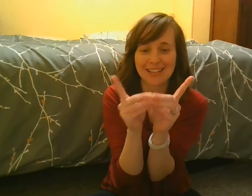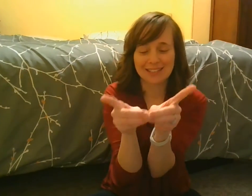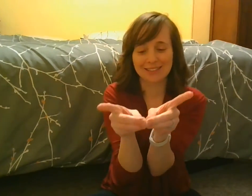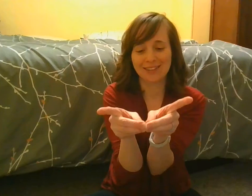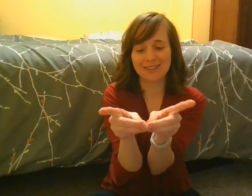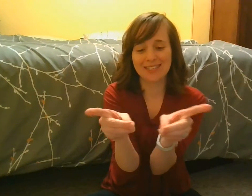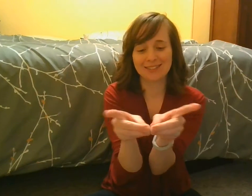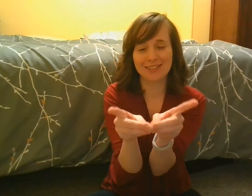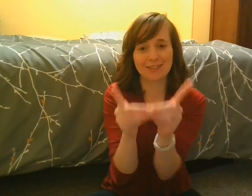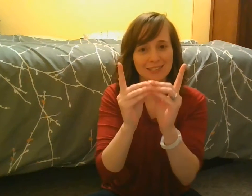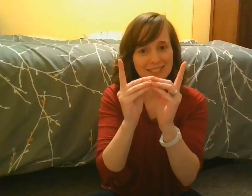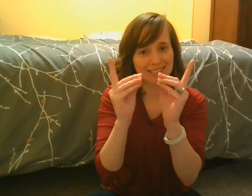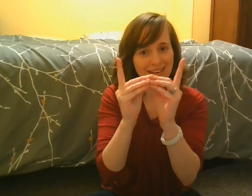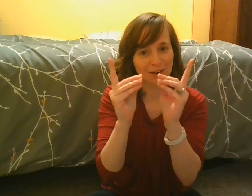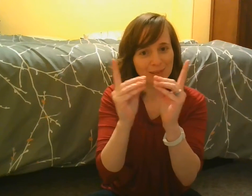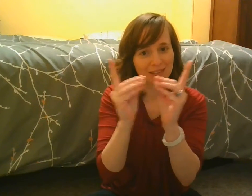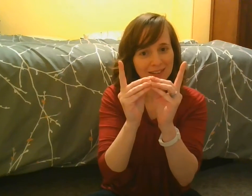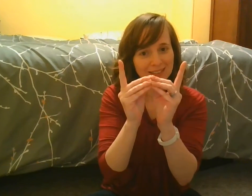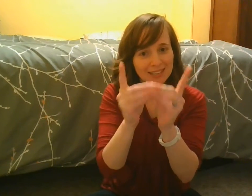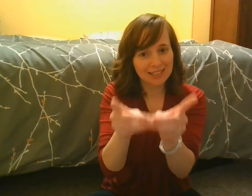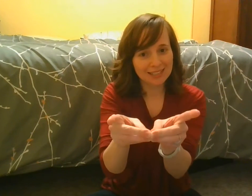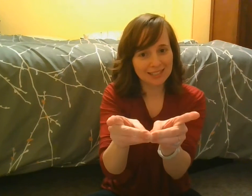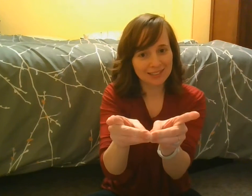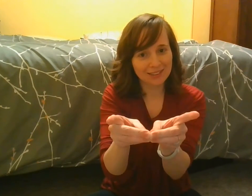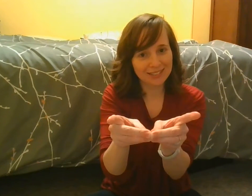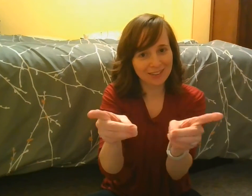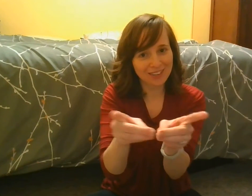So letter D's are down. So this is date up here. Dessert is down here.